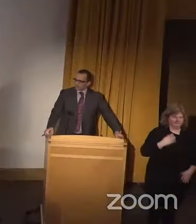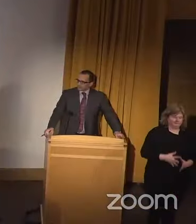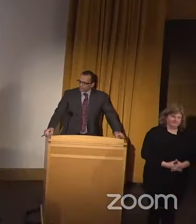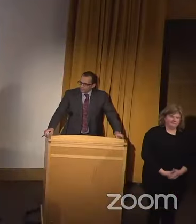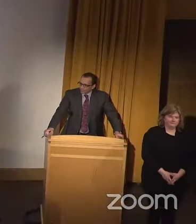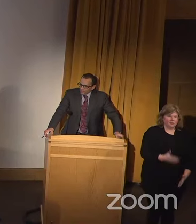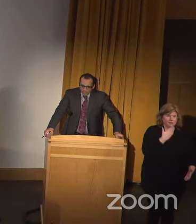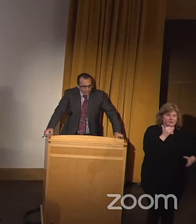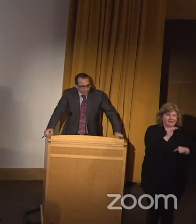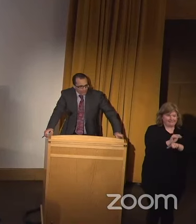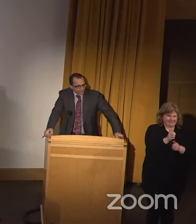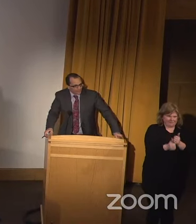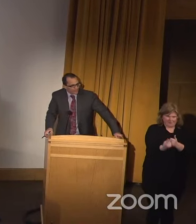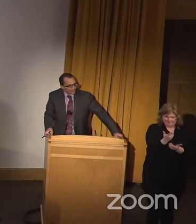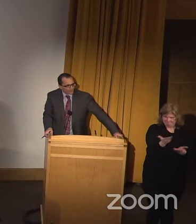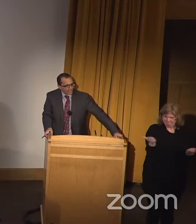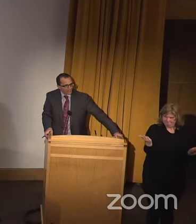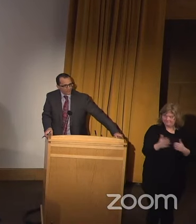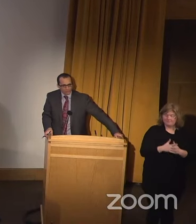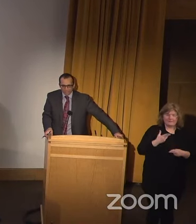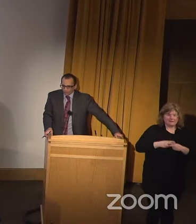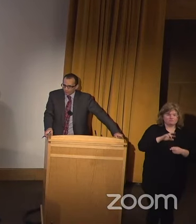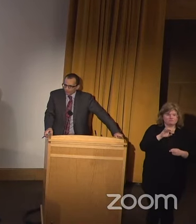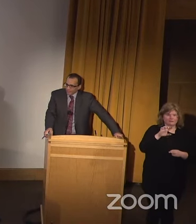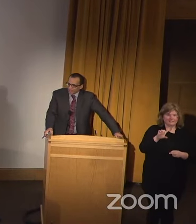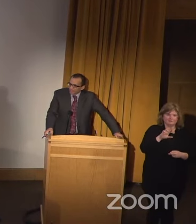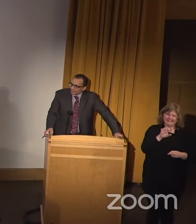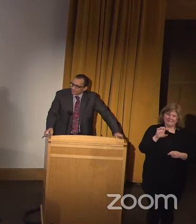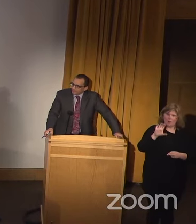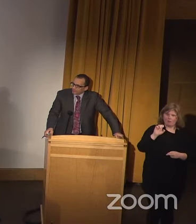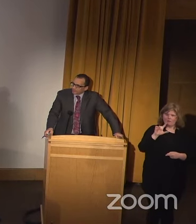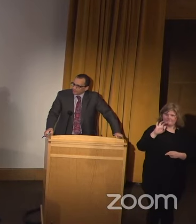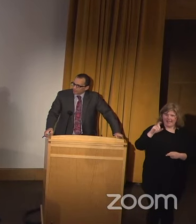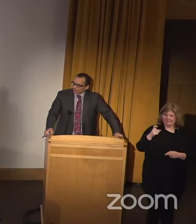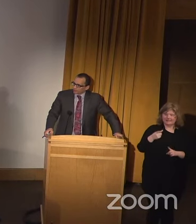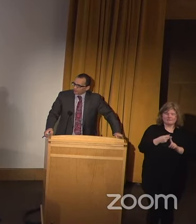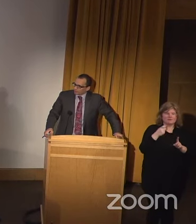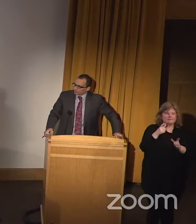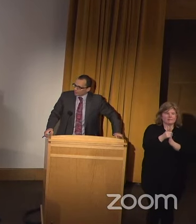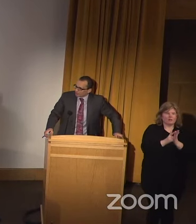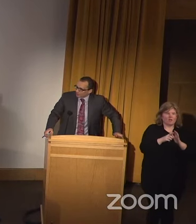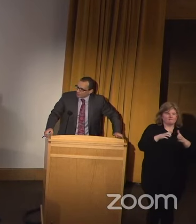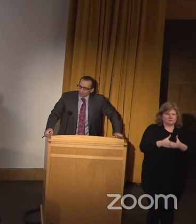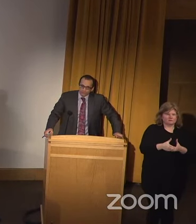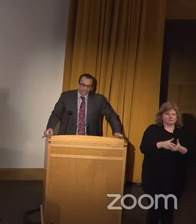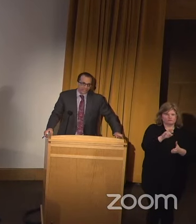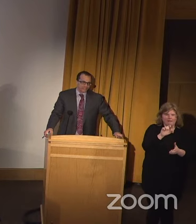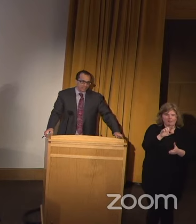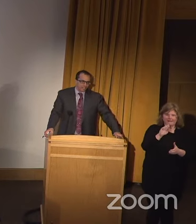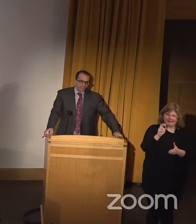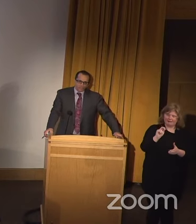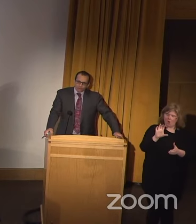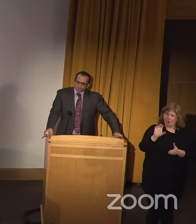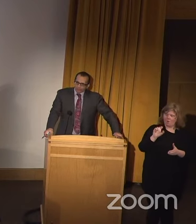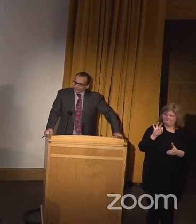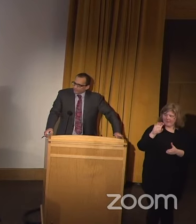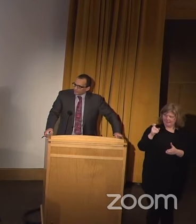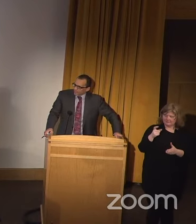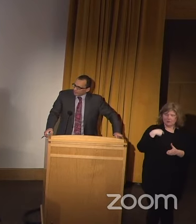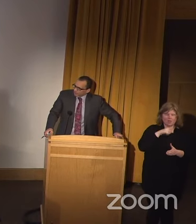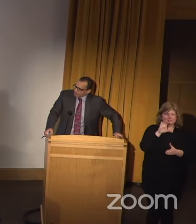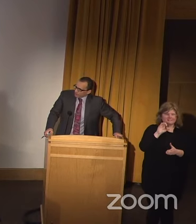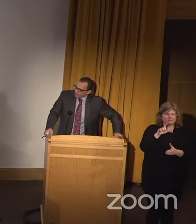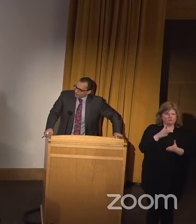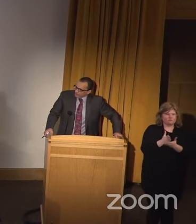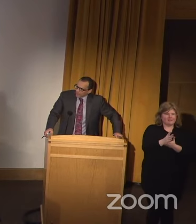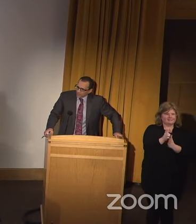Good evening, everyone. My name is Reed Colfax, and I'm from the law firm Relman Colfax. We're a civil